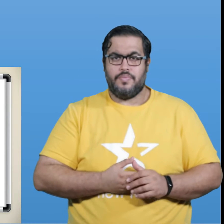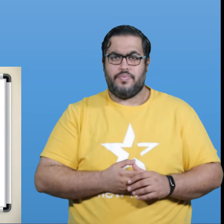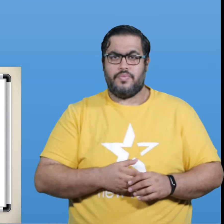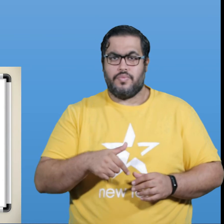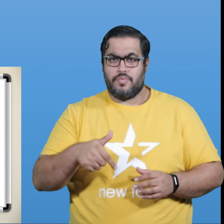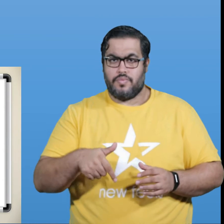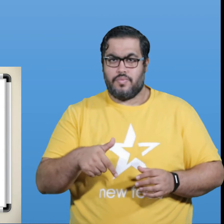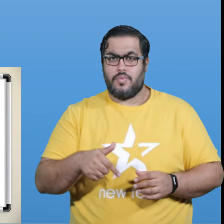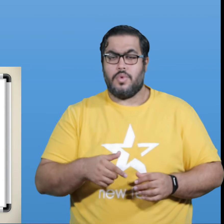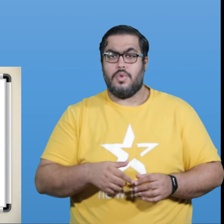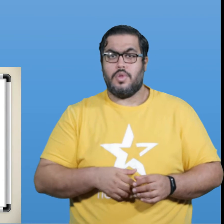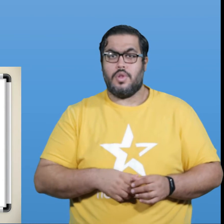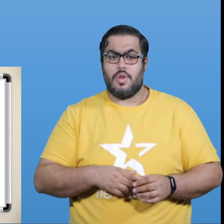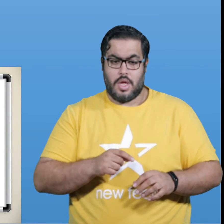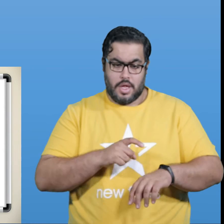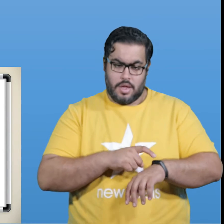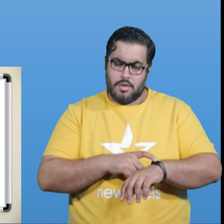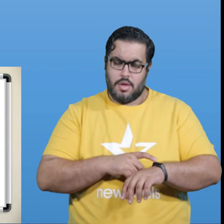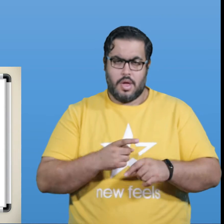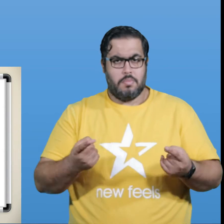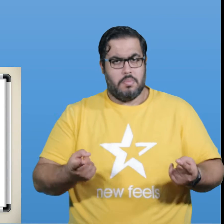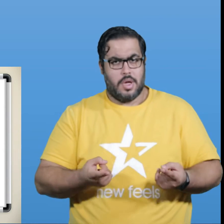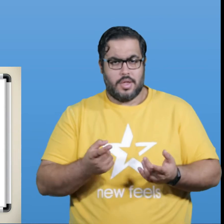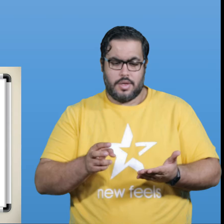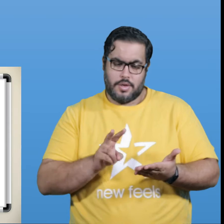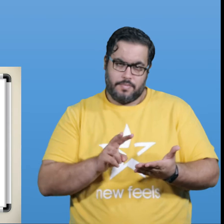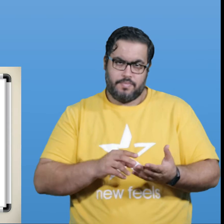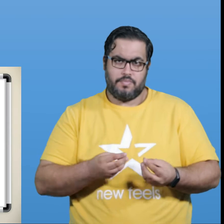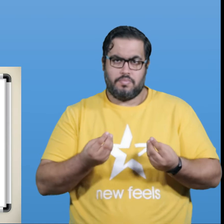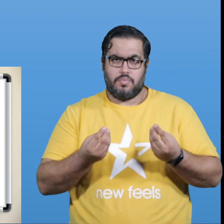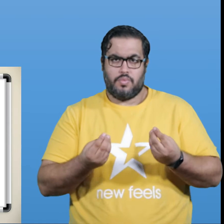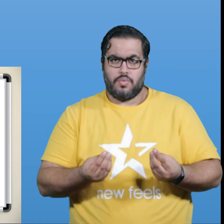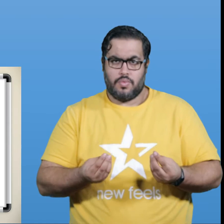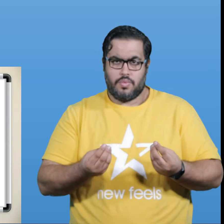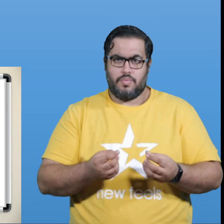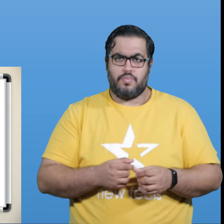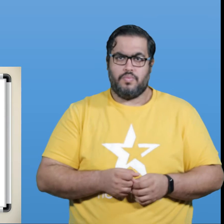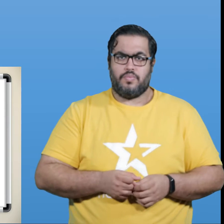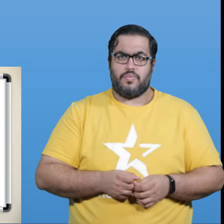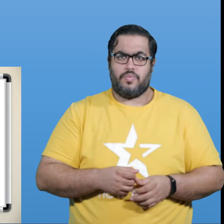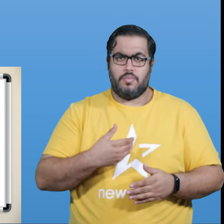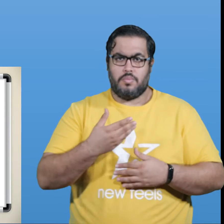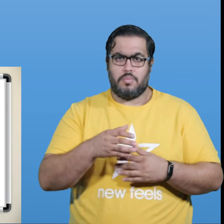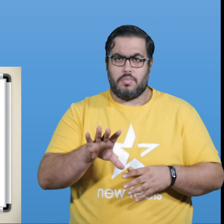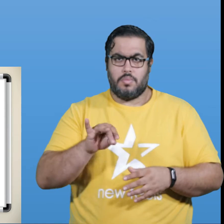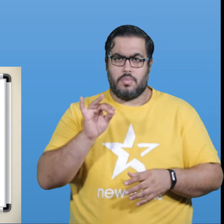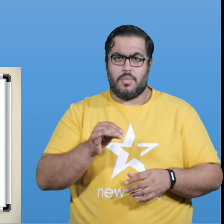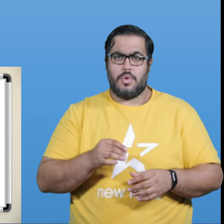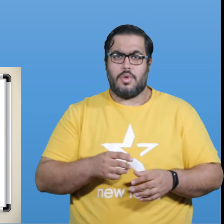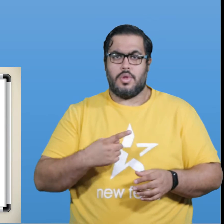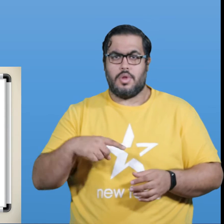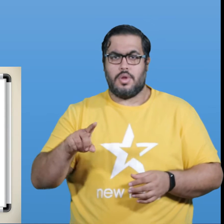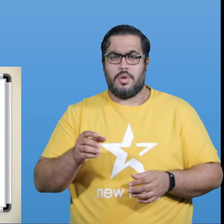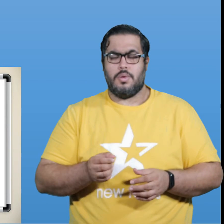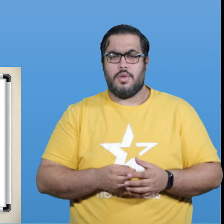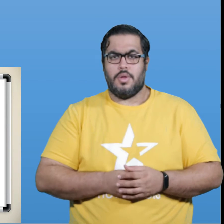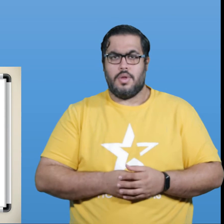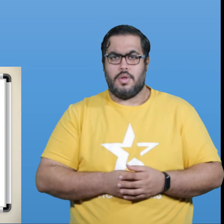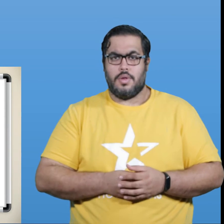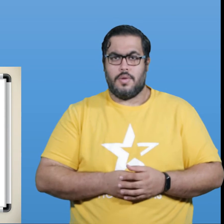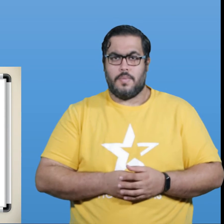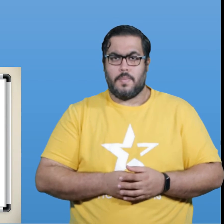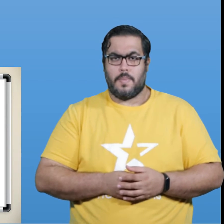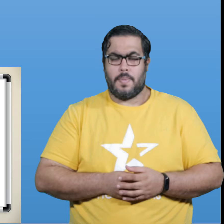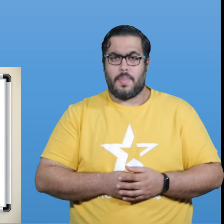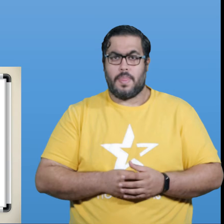while reading the choices given to you to make sure you have chosen the correct answer. So you have to take your time while reading the